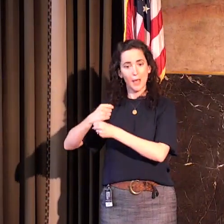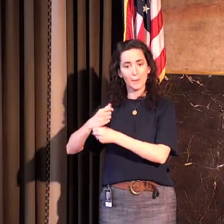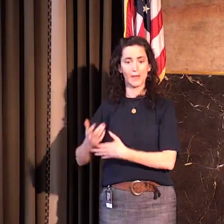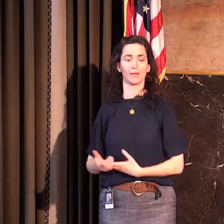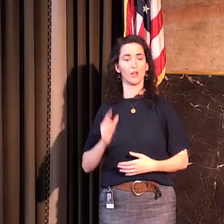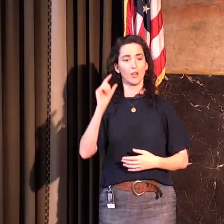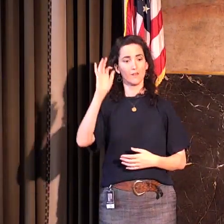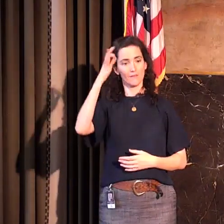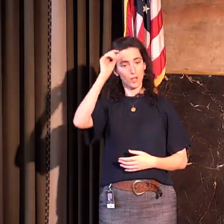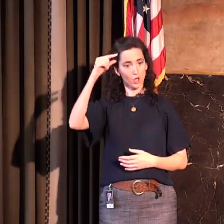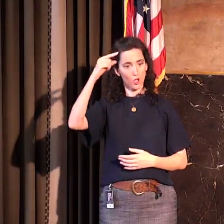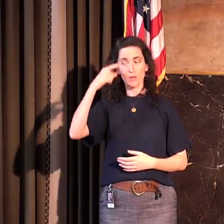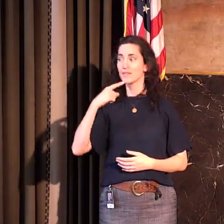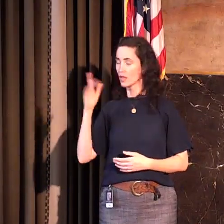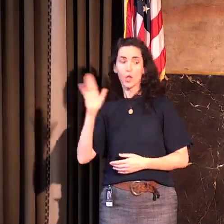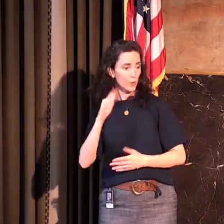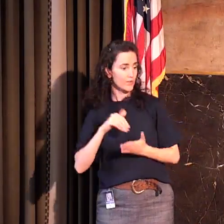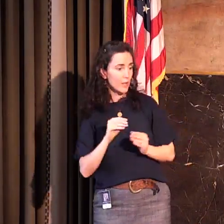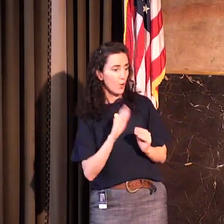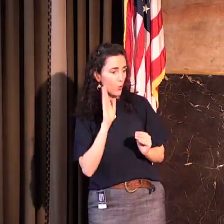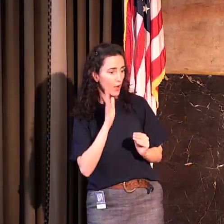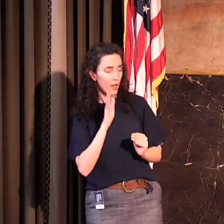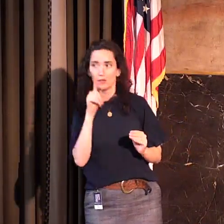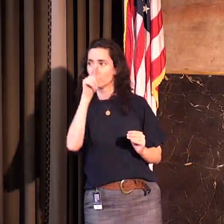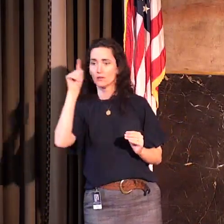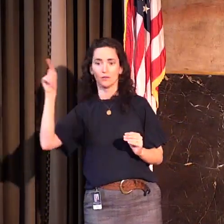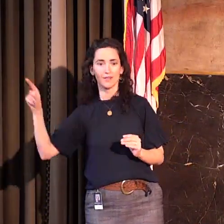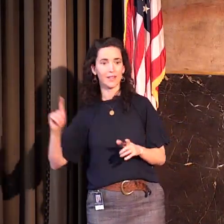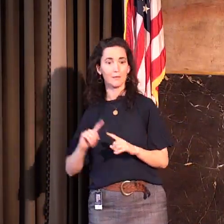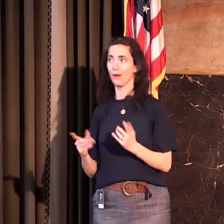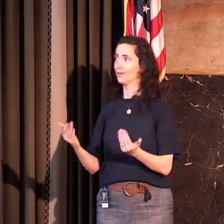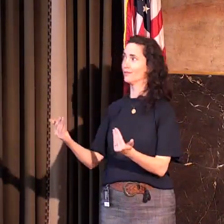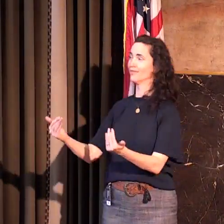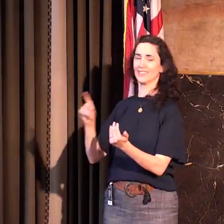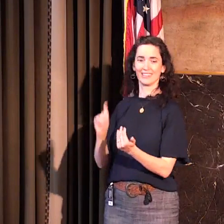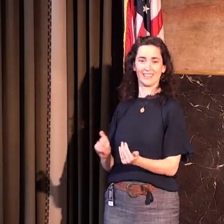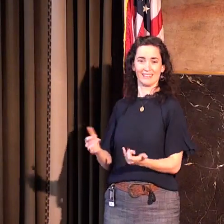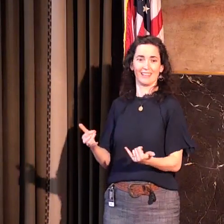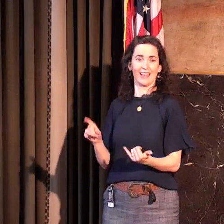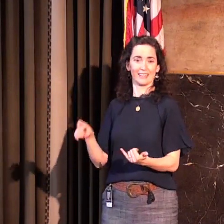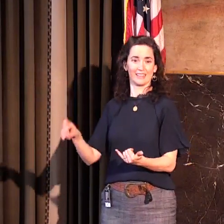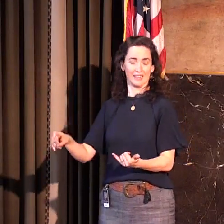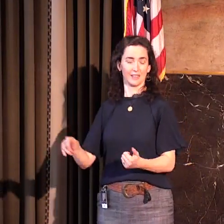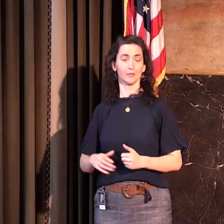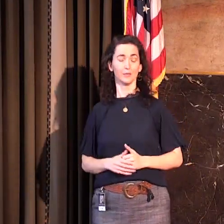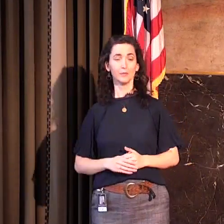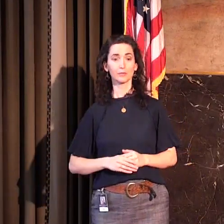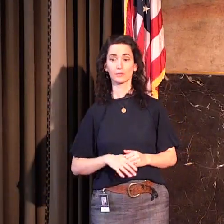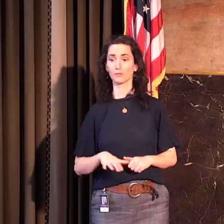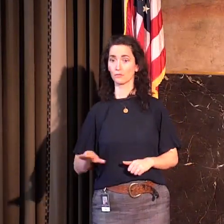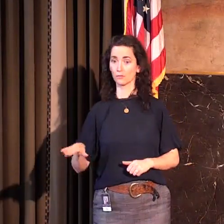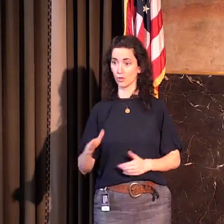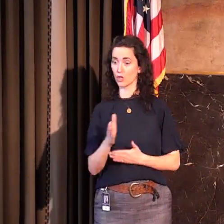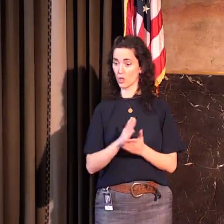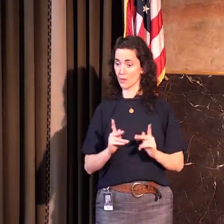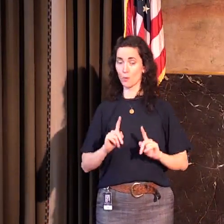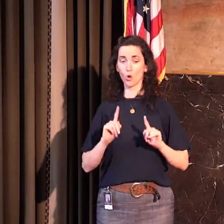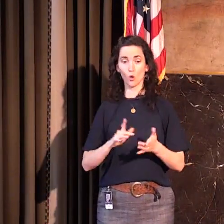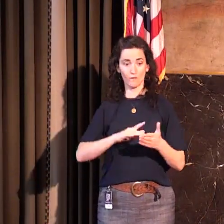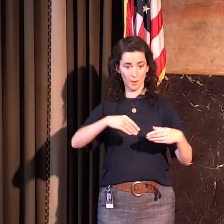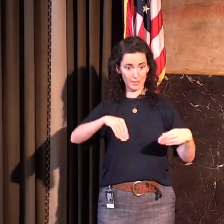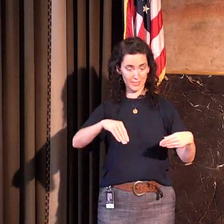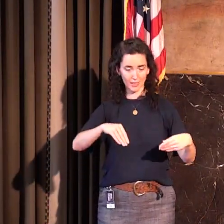there's more supply coming. I think, I mean, it really can't come fast enough. I will say for people that, you know, went to their drugstore and they were